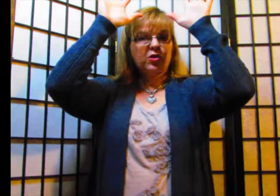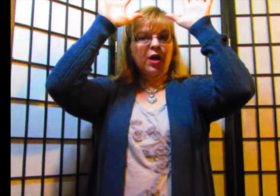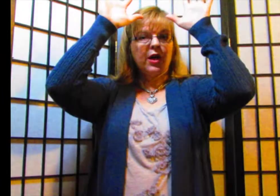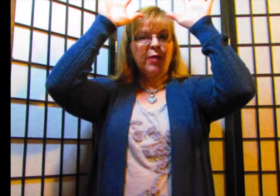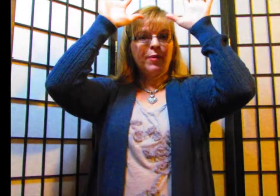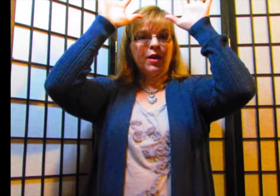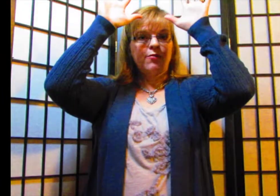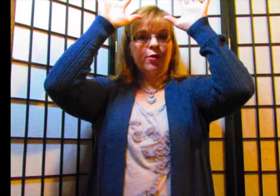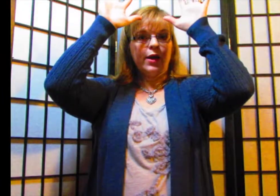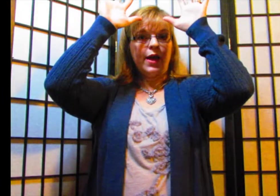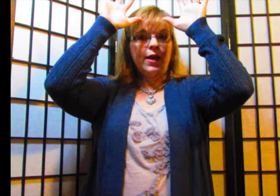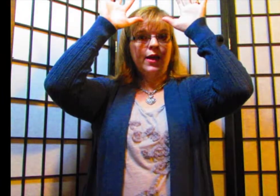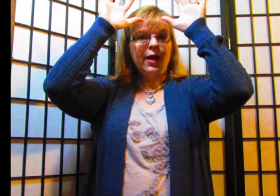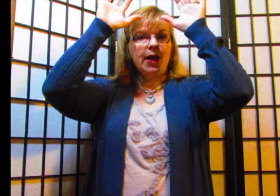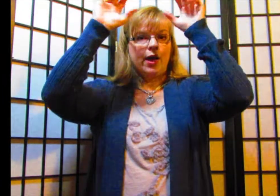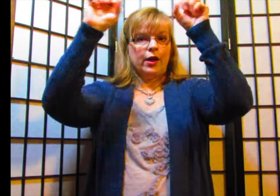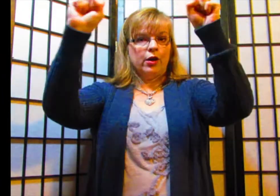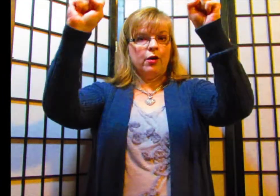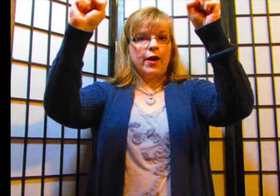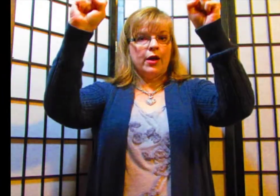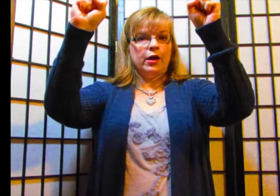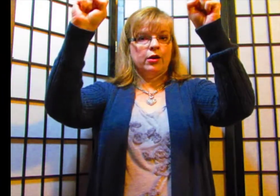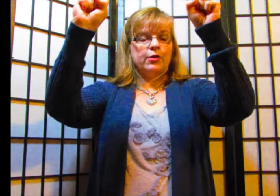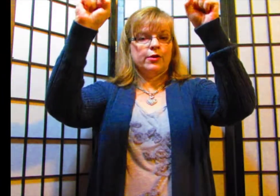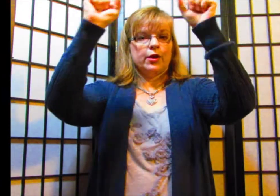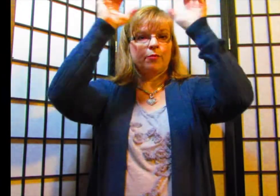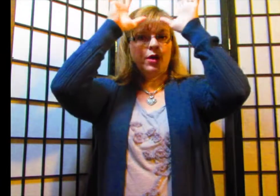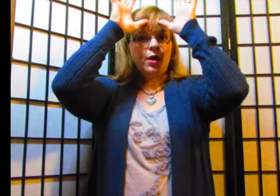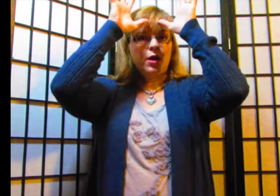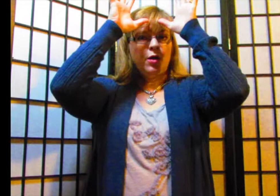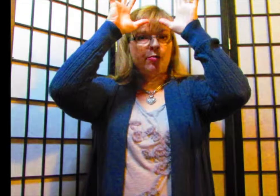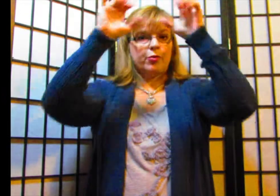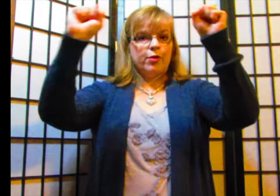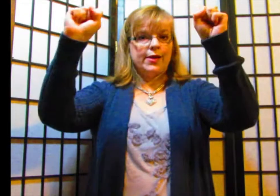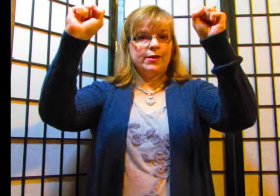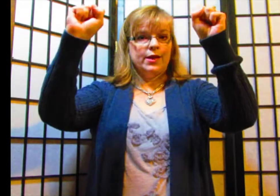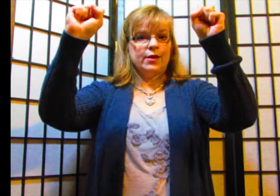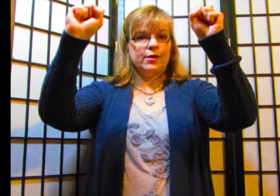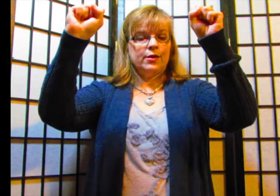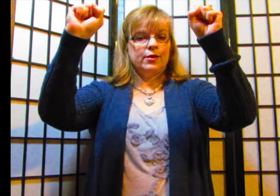start up at our forehead and go out and close them. President.